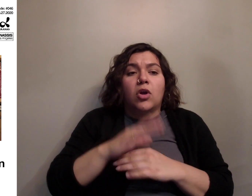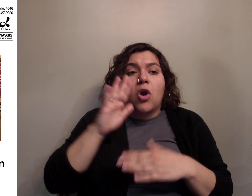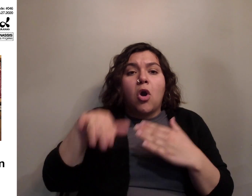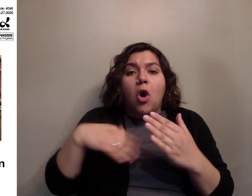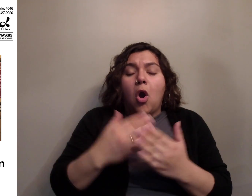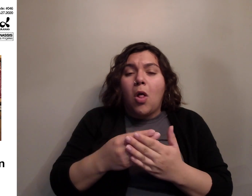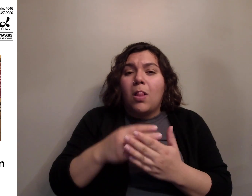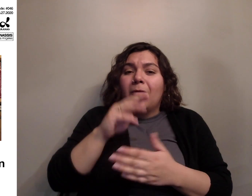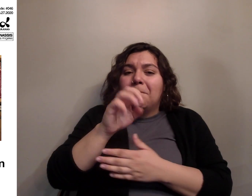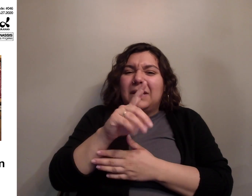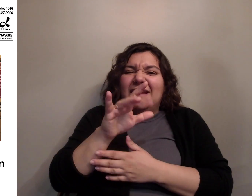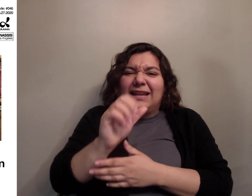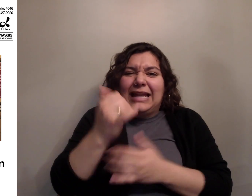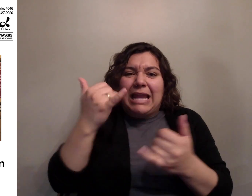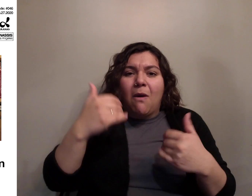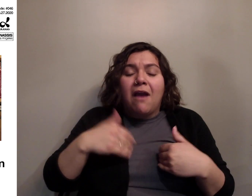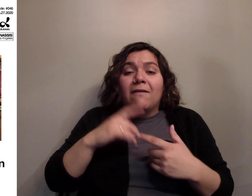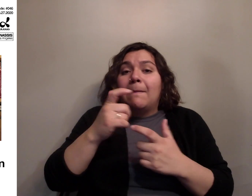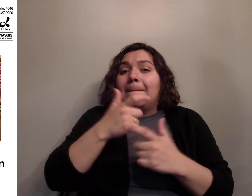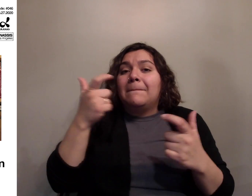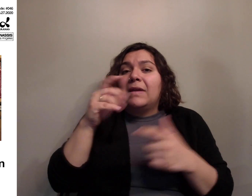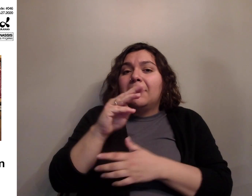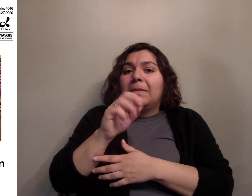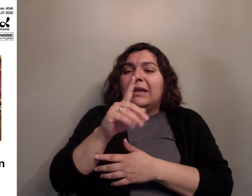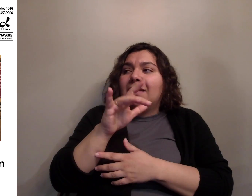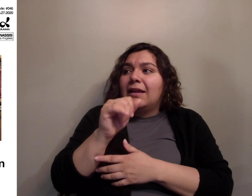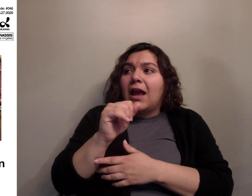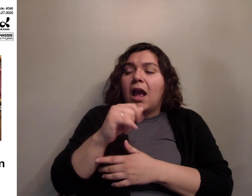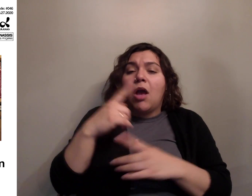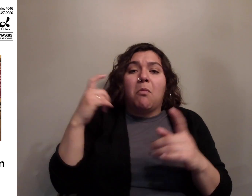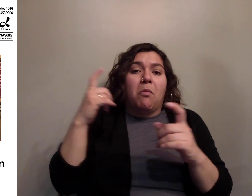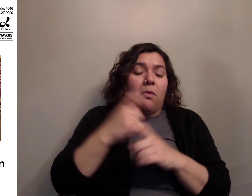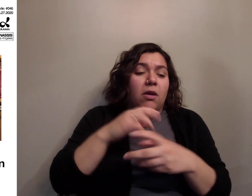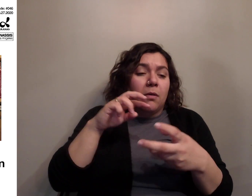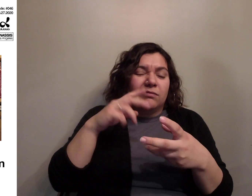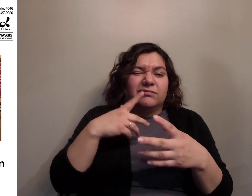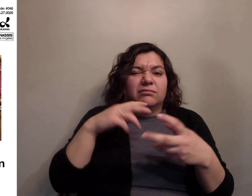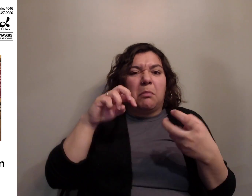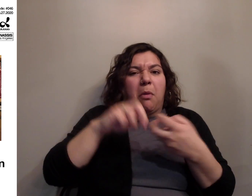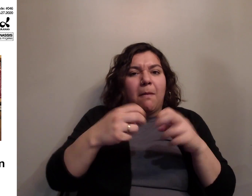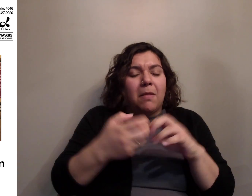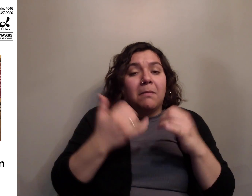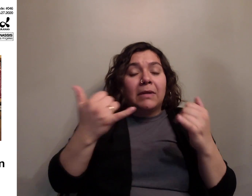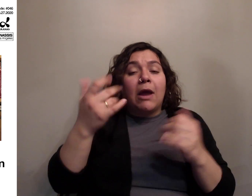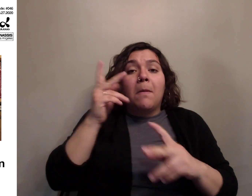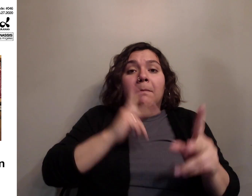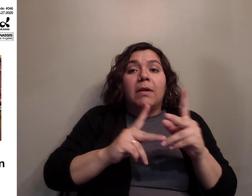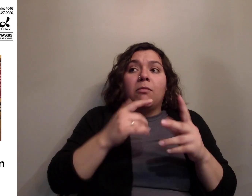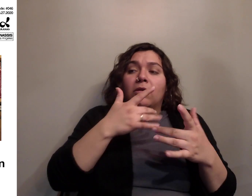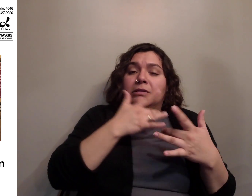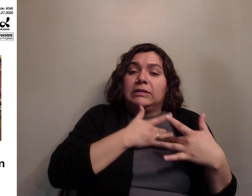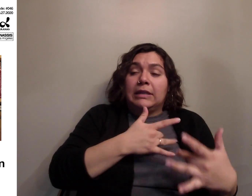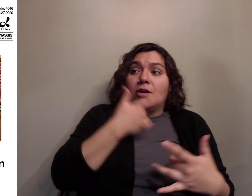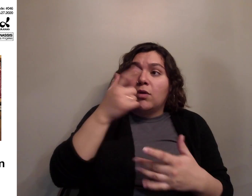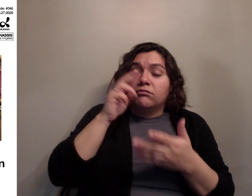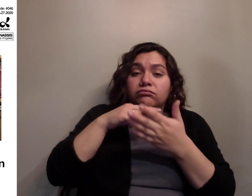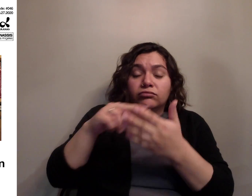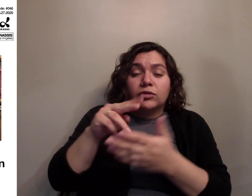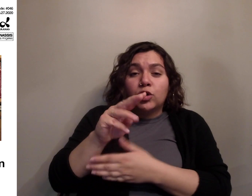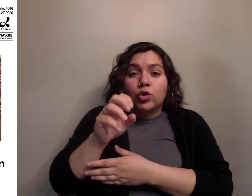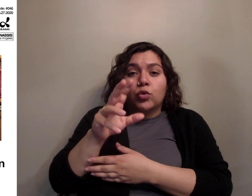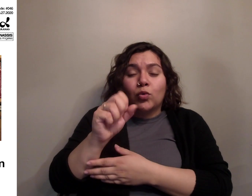all of culture, all of the media. There's this huge media crisis right now too. More people than ever are going on news